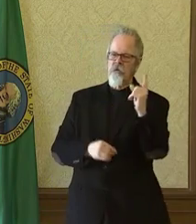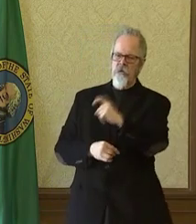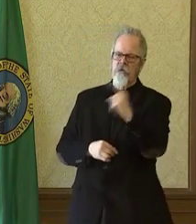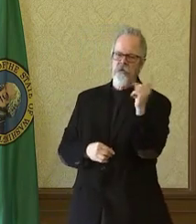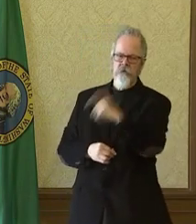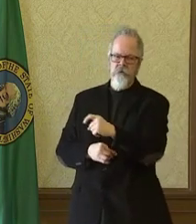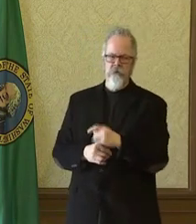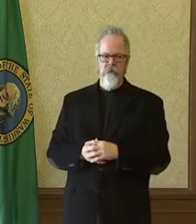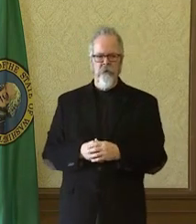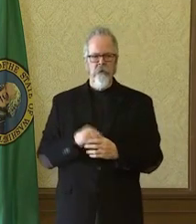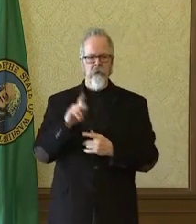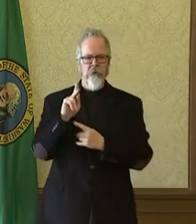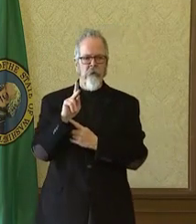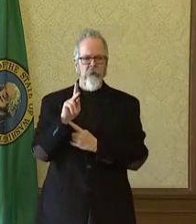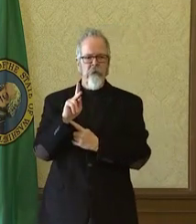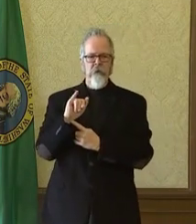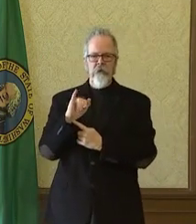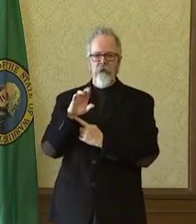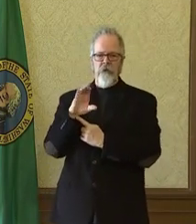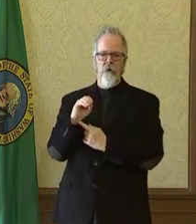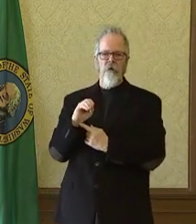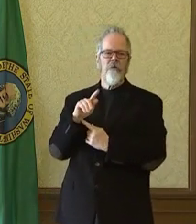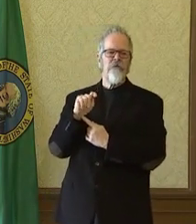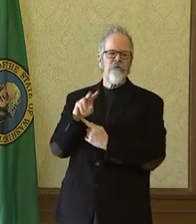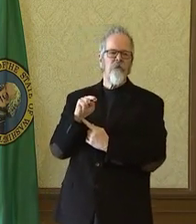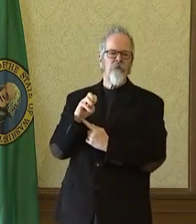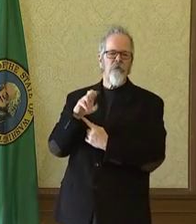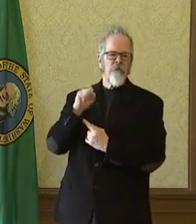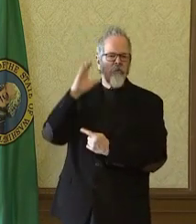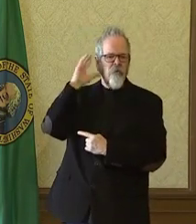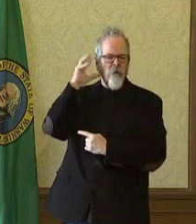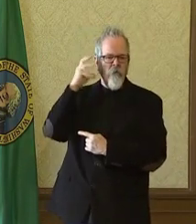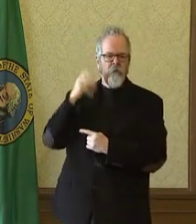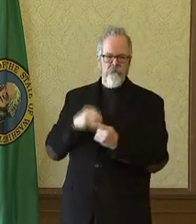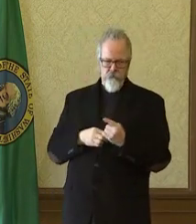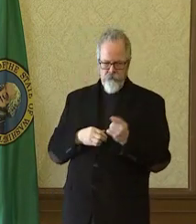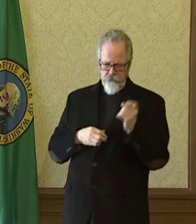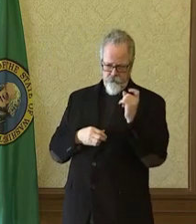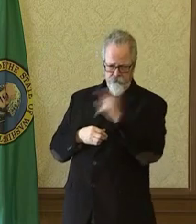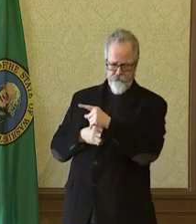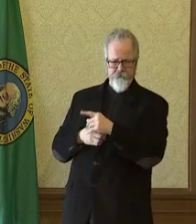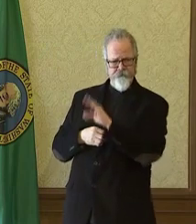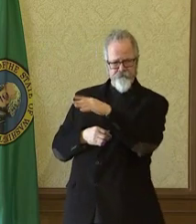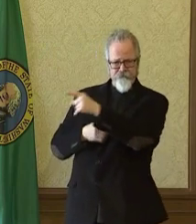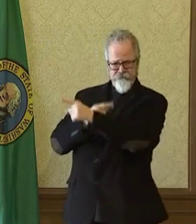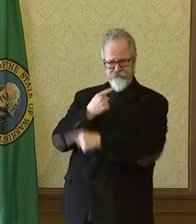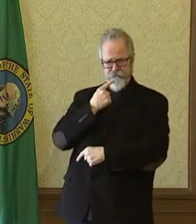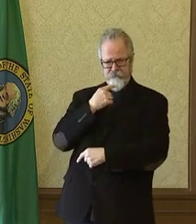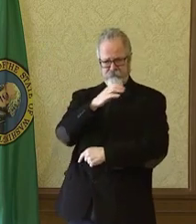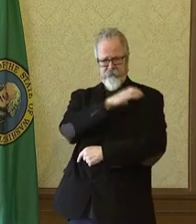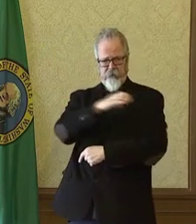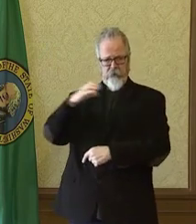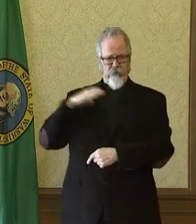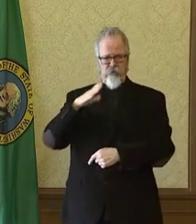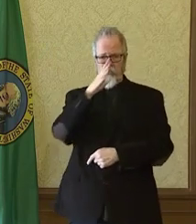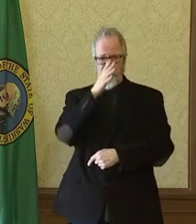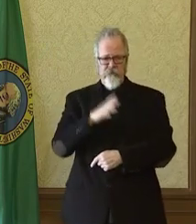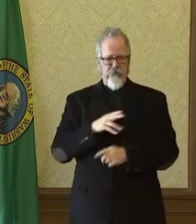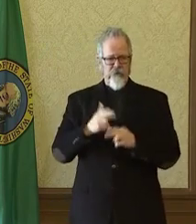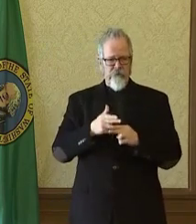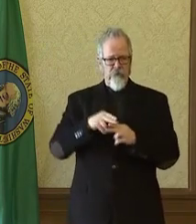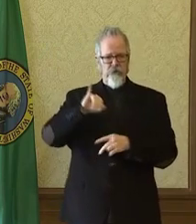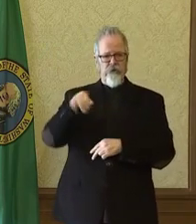Governor. Congresswoman Jayapal and several of our congressional delegation have signed on to a letter to the federal government to